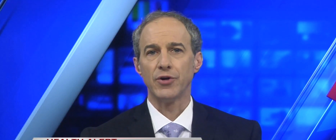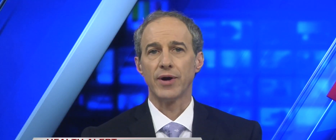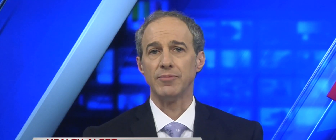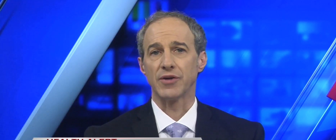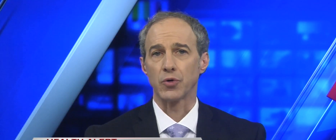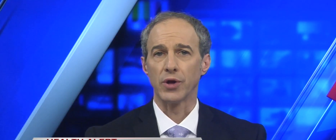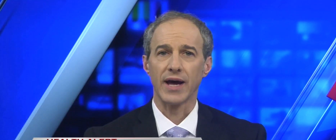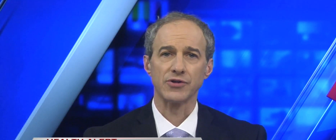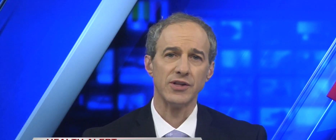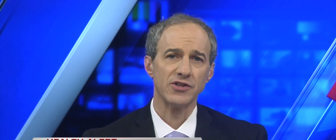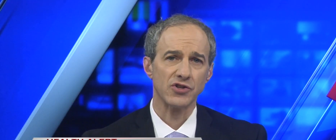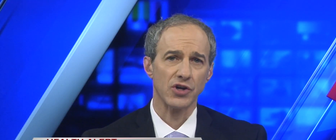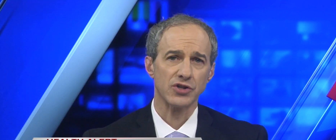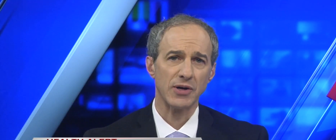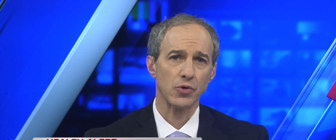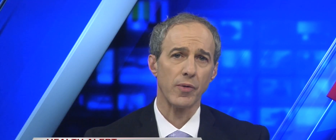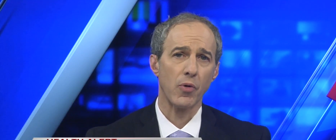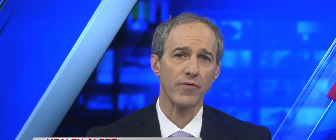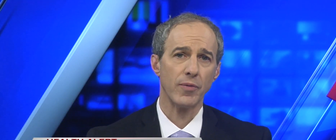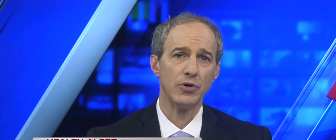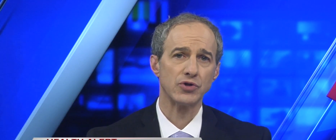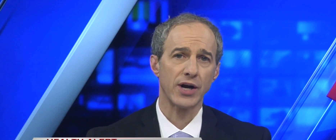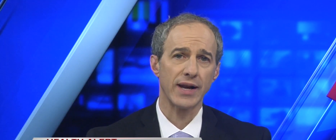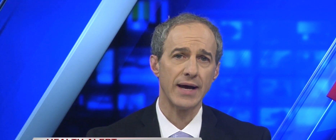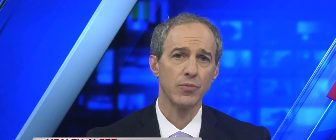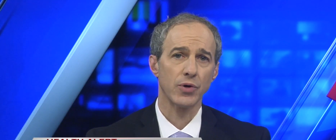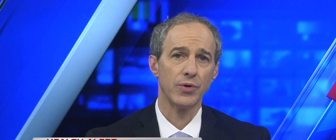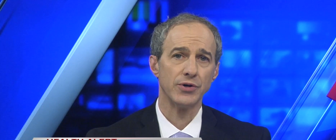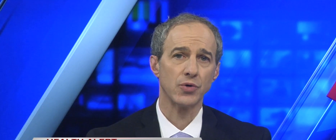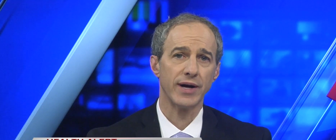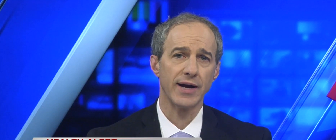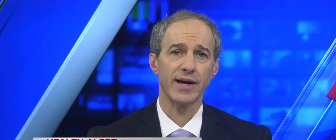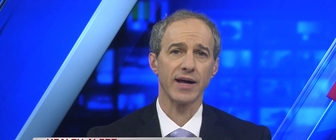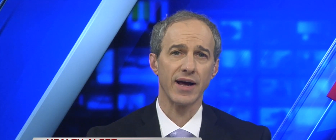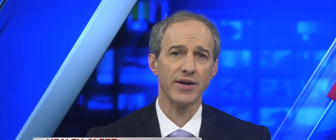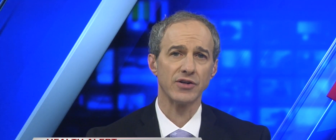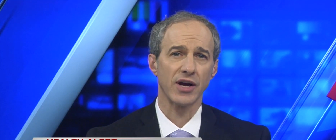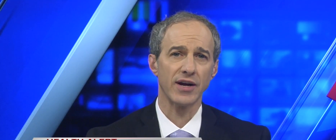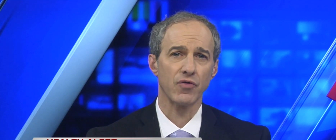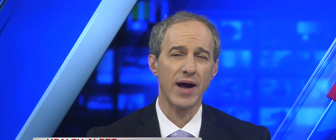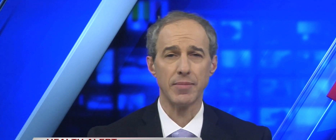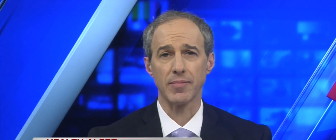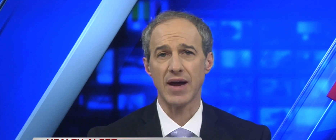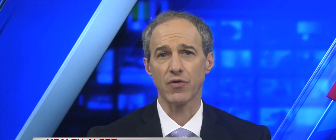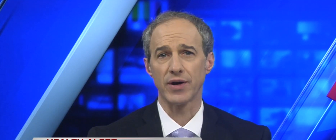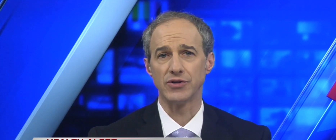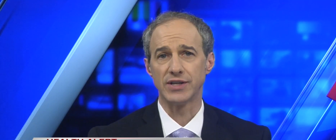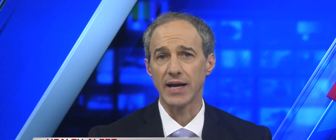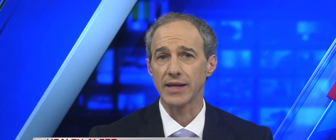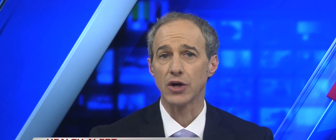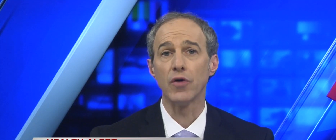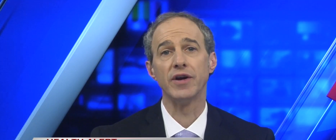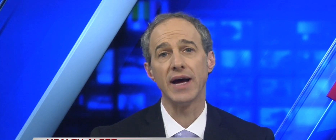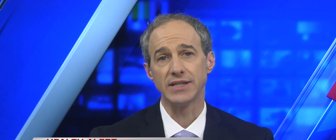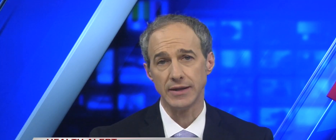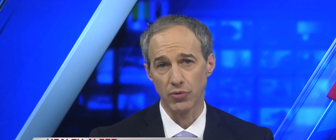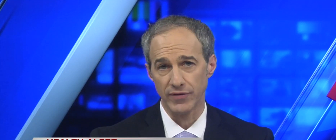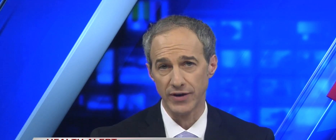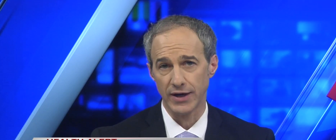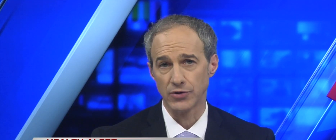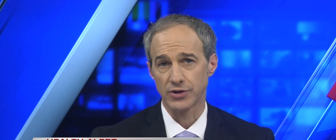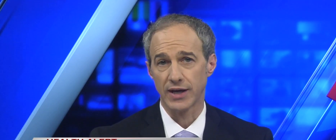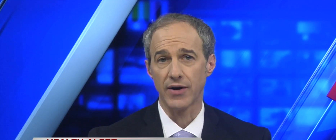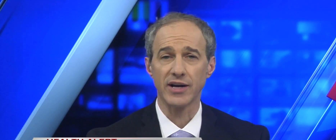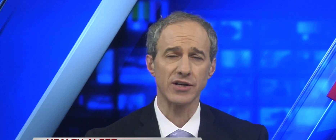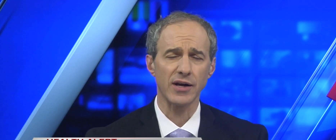Good afternoon. I'm Jeff Kulikowski. This is a special report from News Channel 9. We're going to join Onondaga County Executive Ryan McMahon for his daily COVID-19